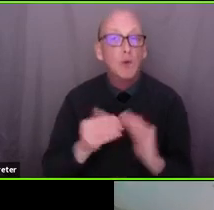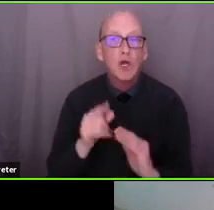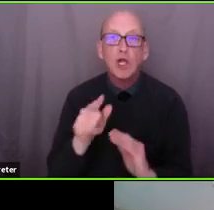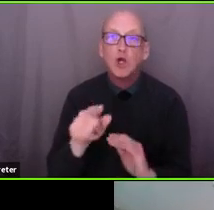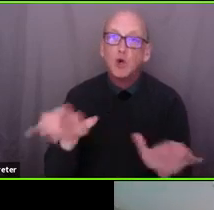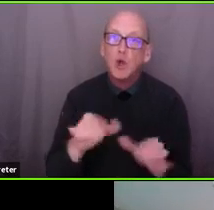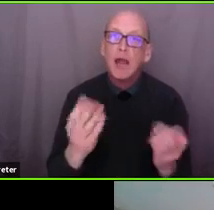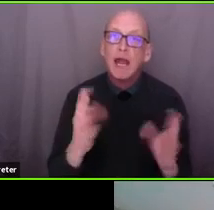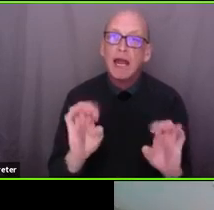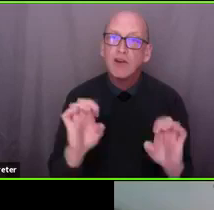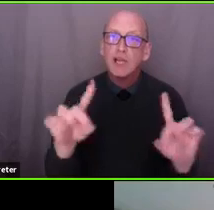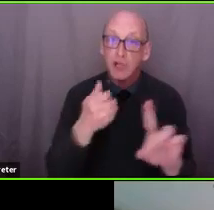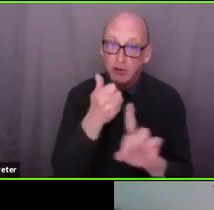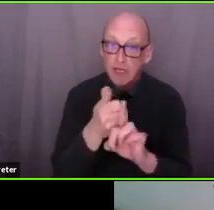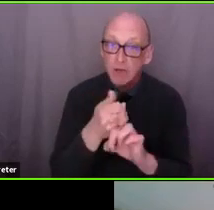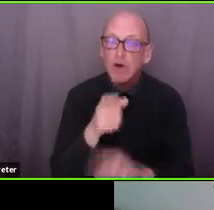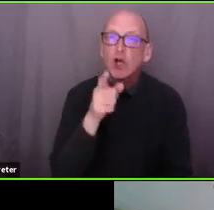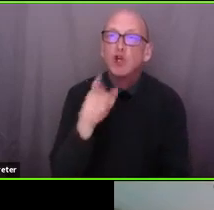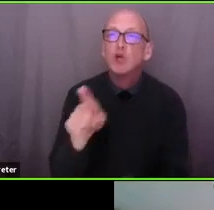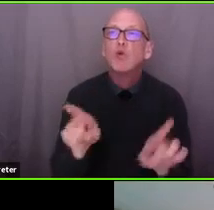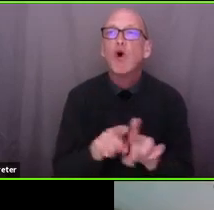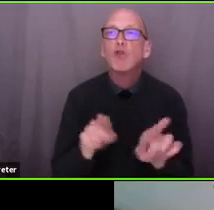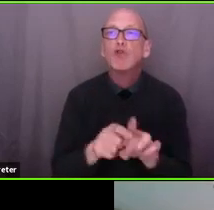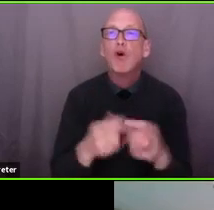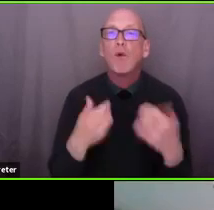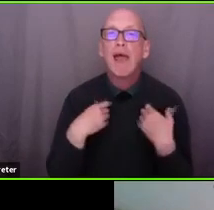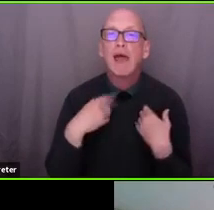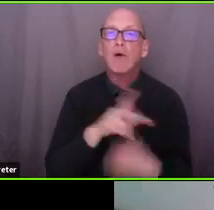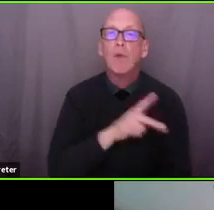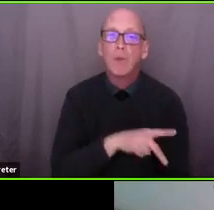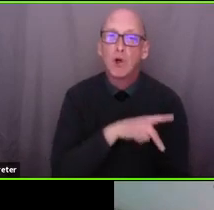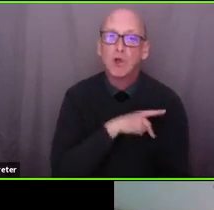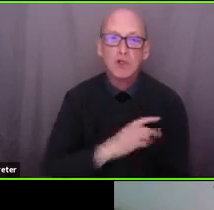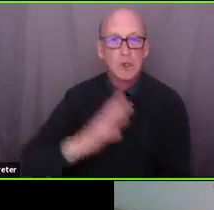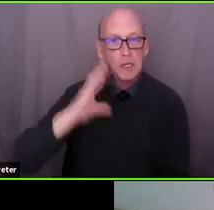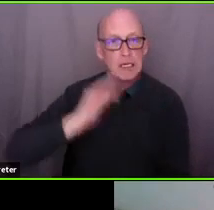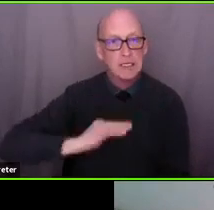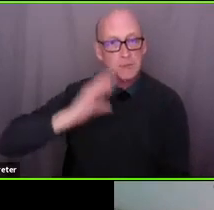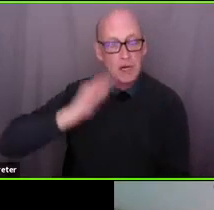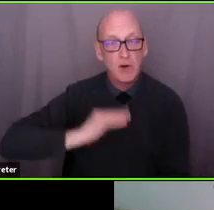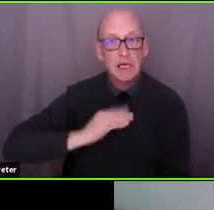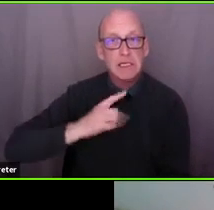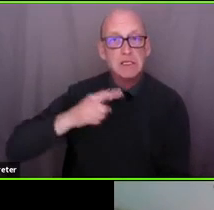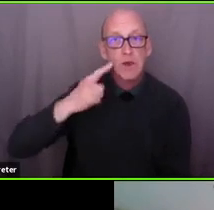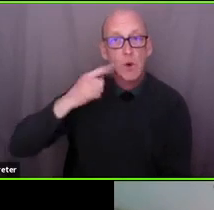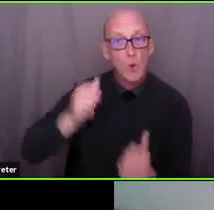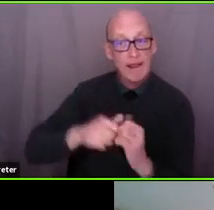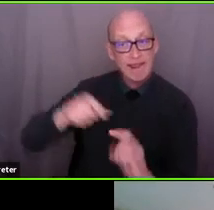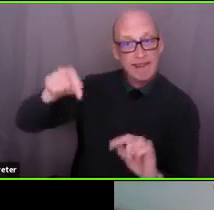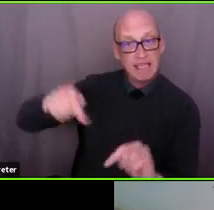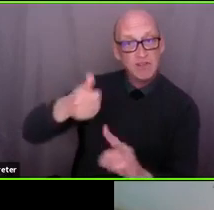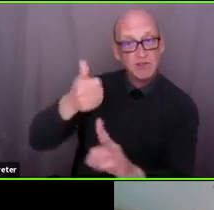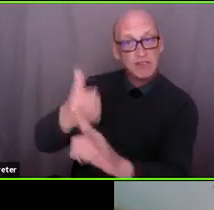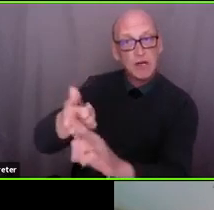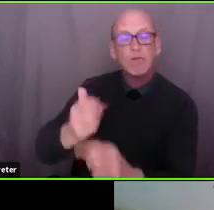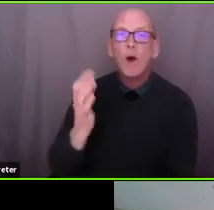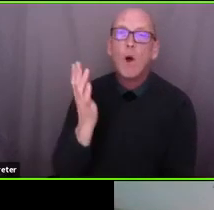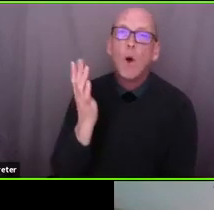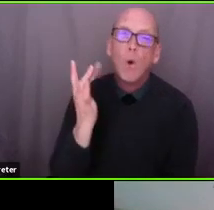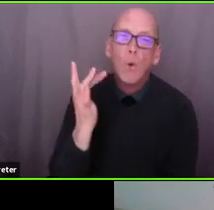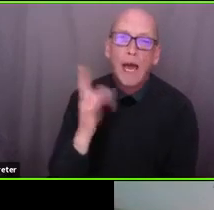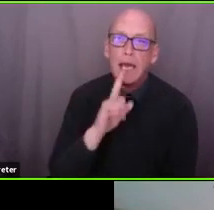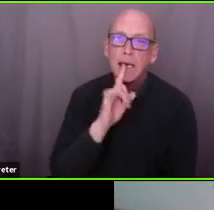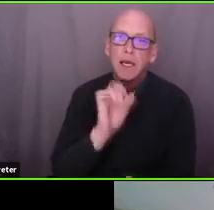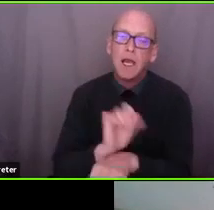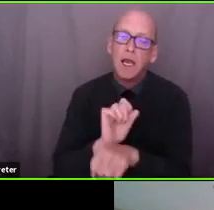education yourself. You also have personal experience with this yourself. Why is it